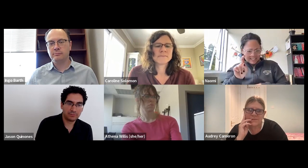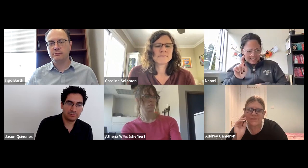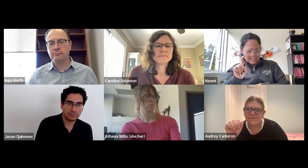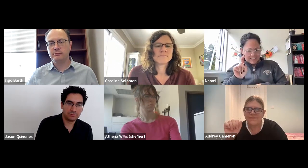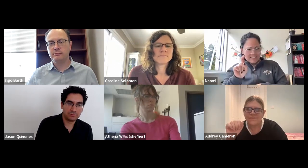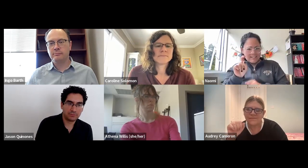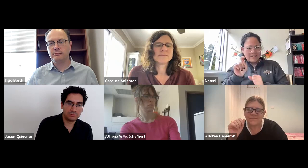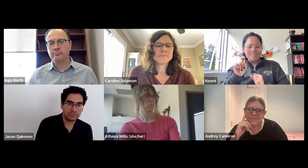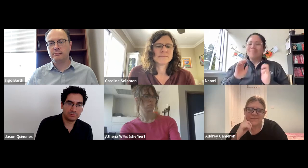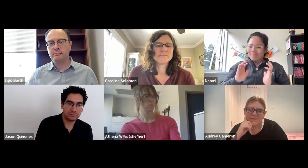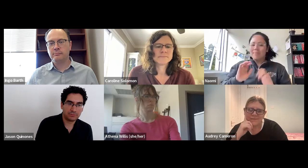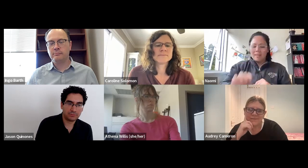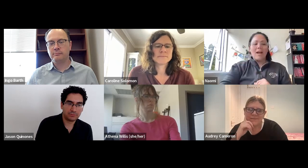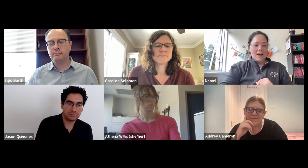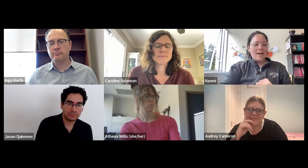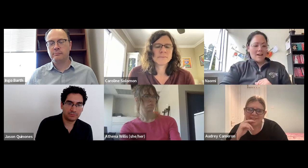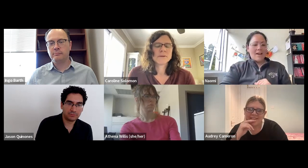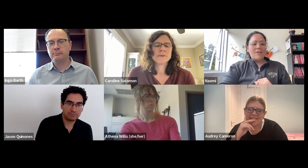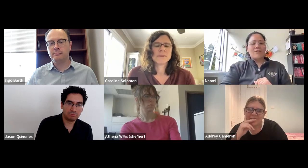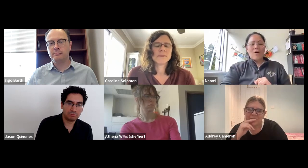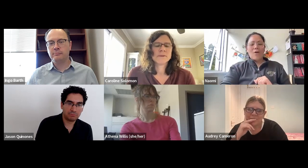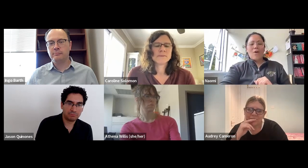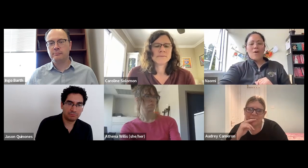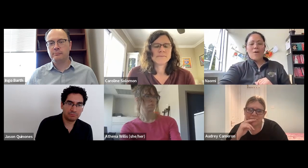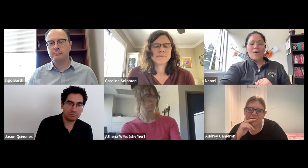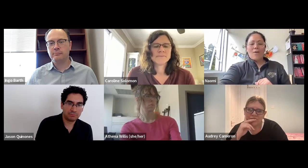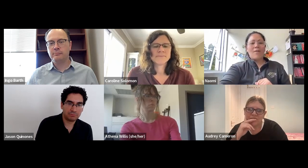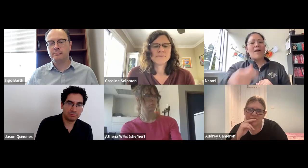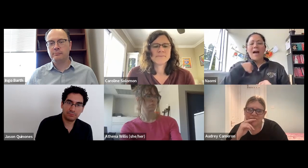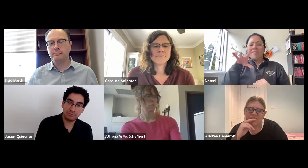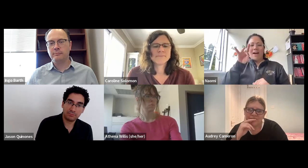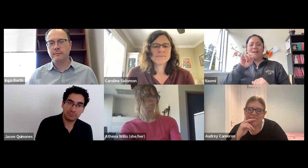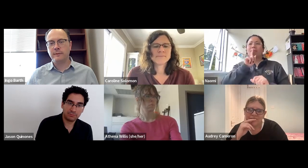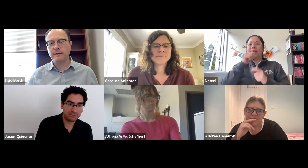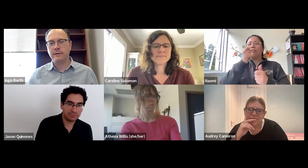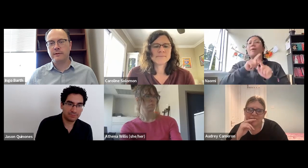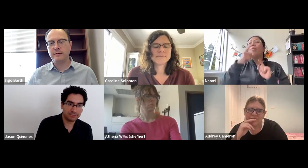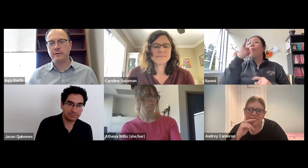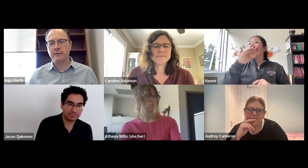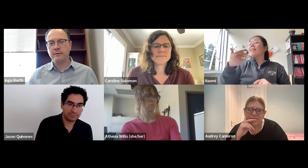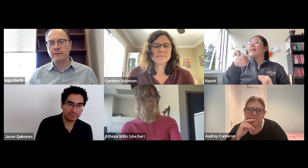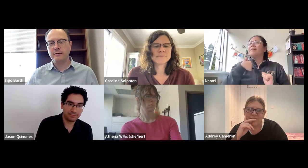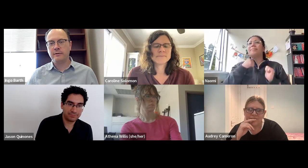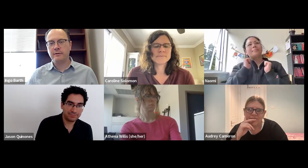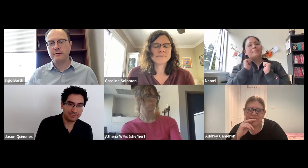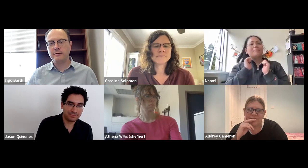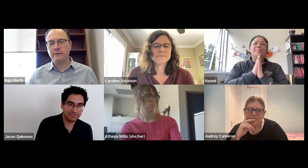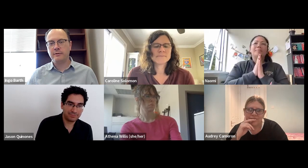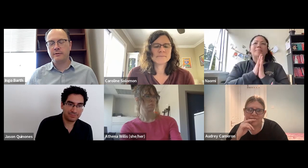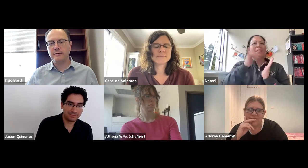and those depend on the context, largely the mouthing of the sign, right? Yeah, that is right. And I found that very interesting because there was one thing I